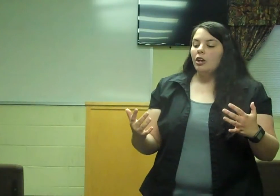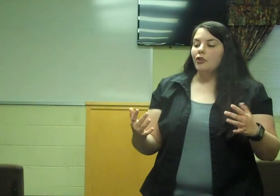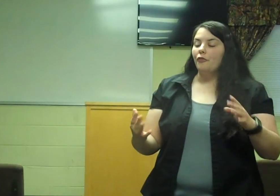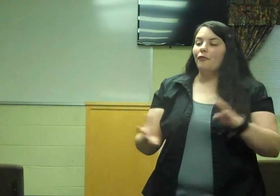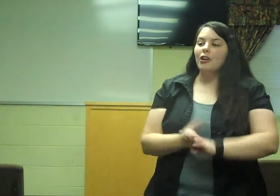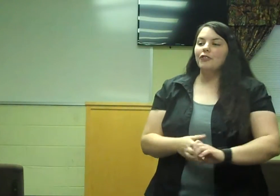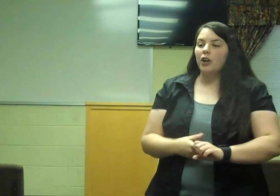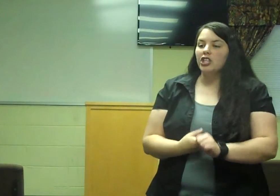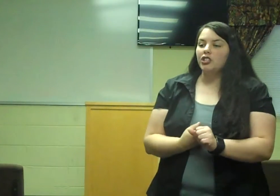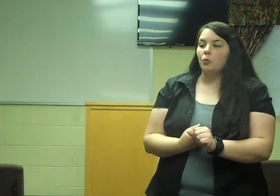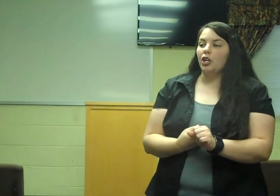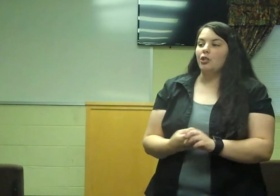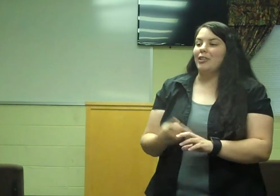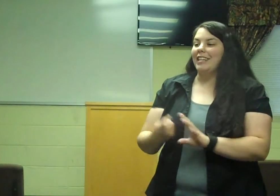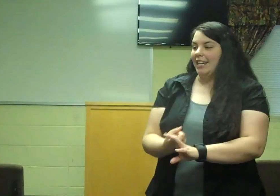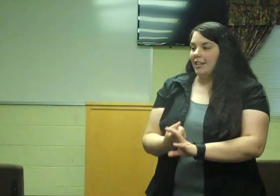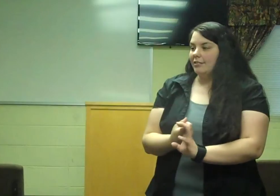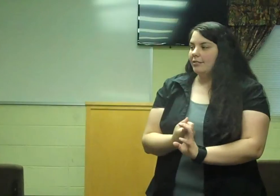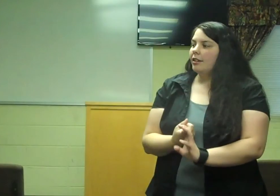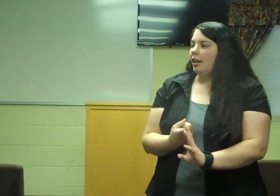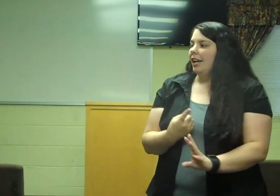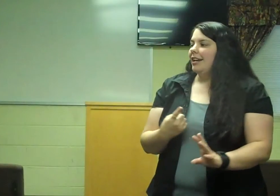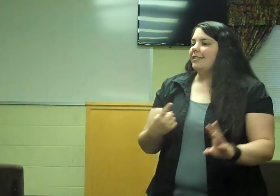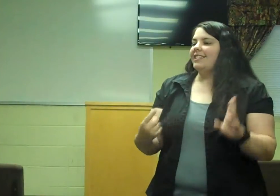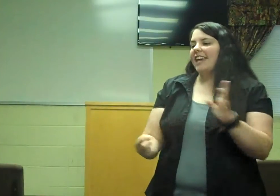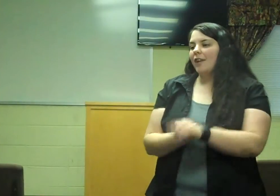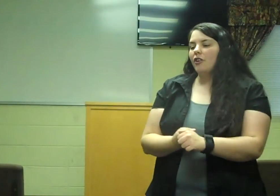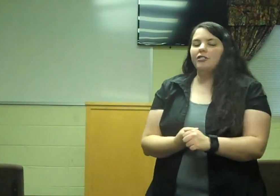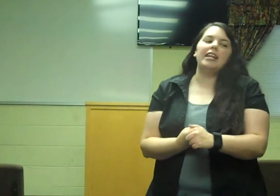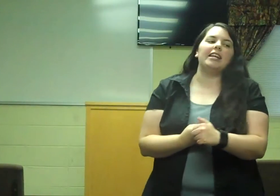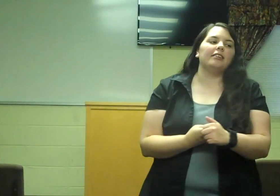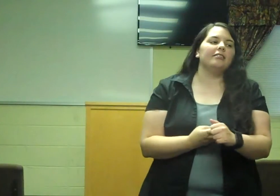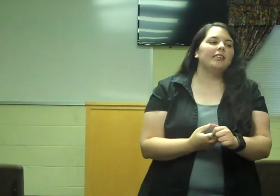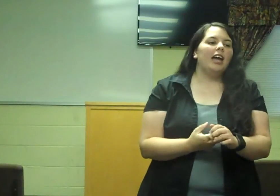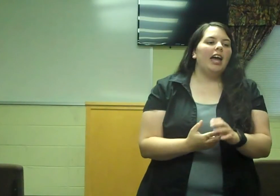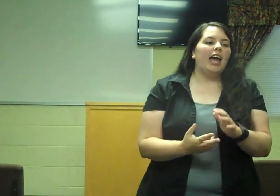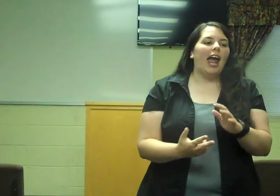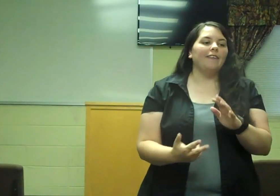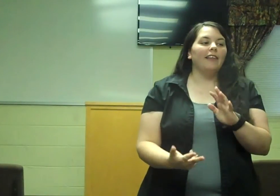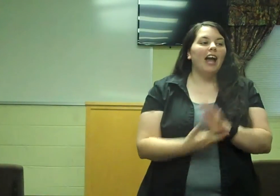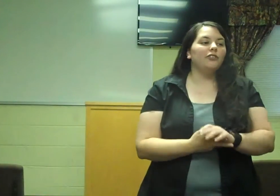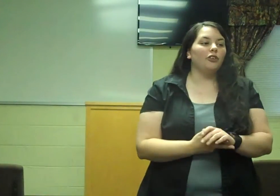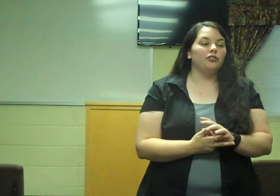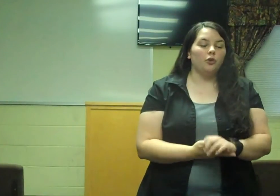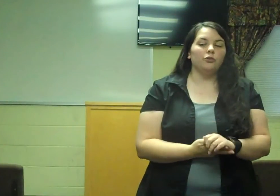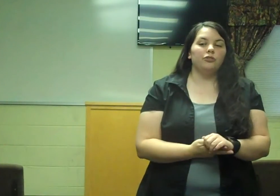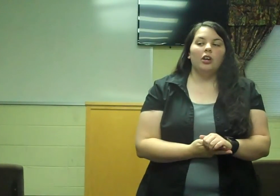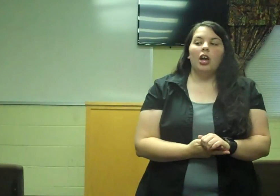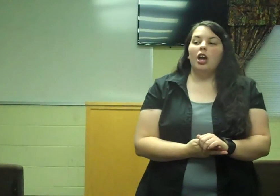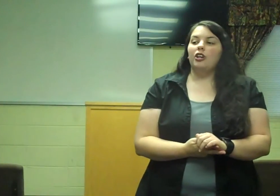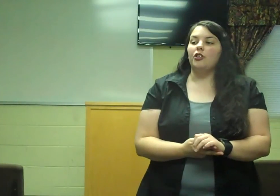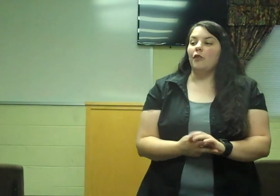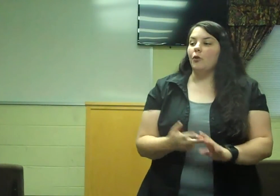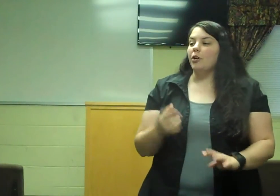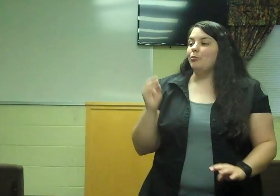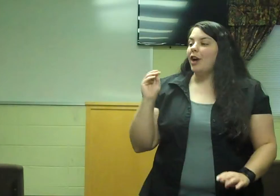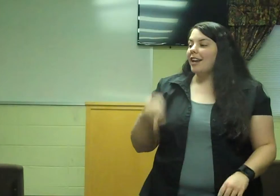So the first verse, we're going to do the kids. Second verse, teens. And the last verse, adults. So if you want to